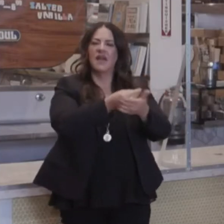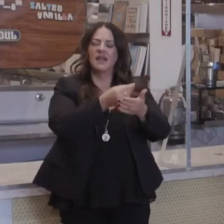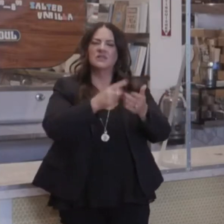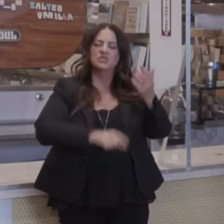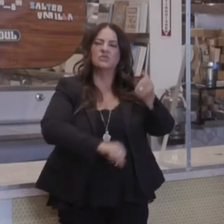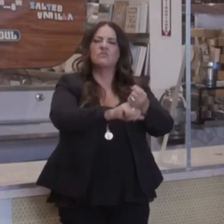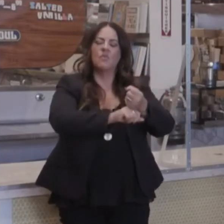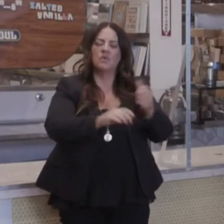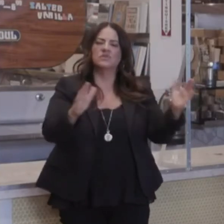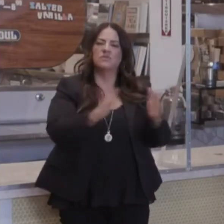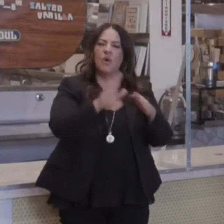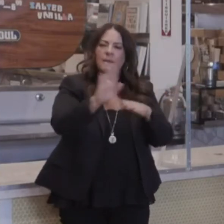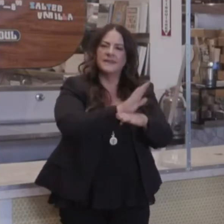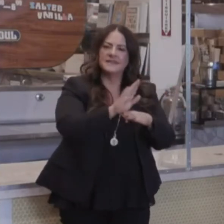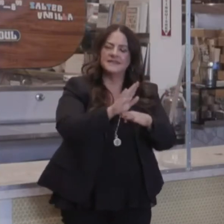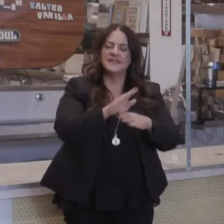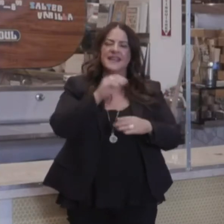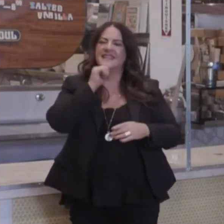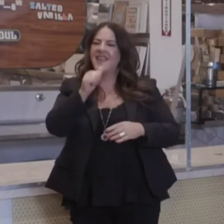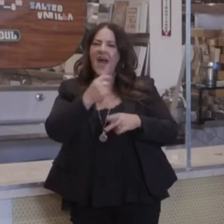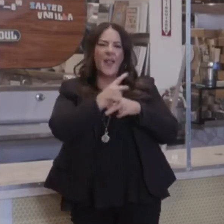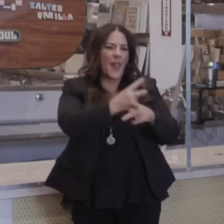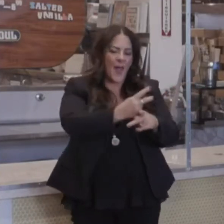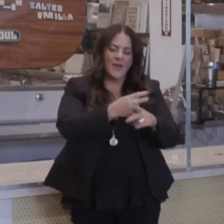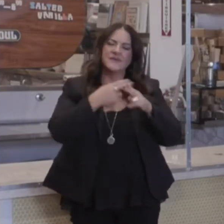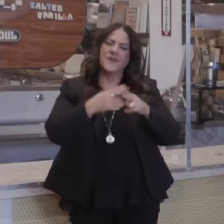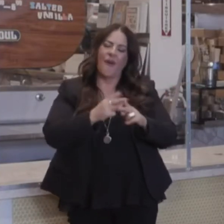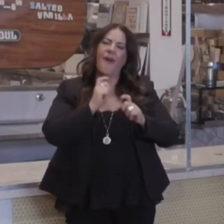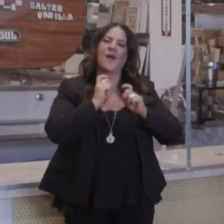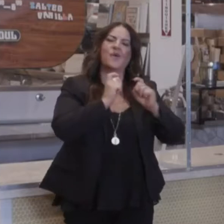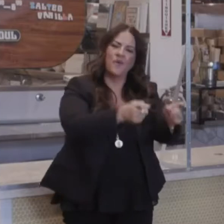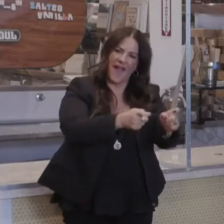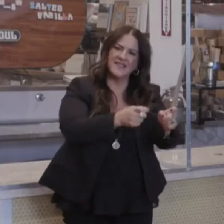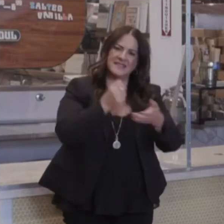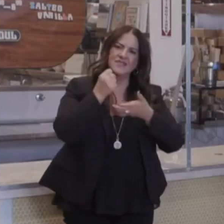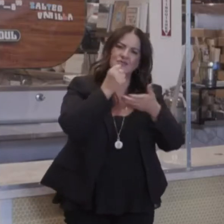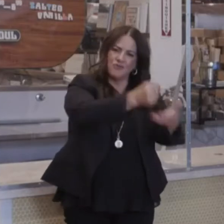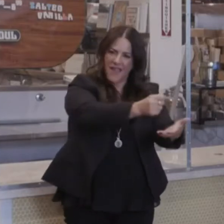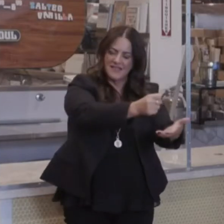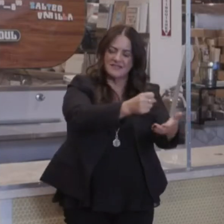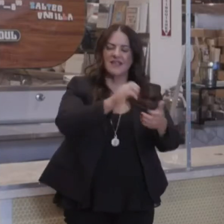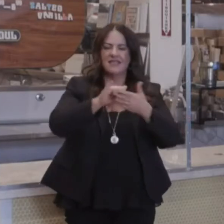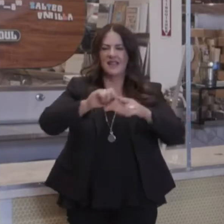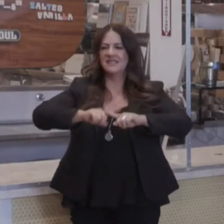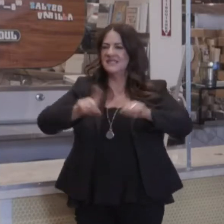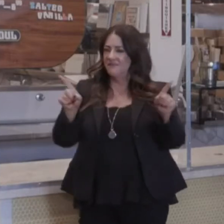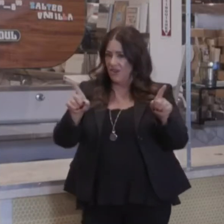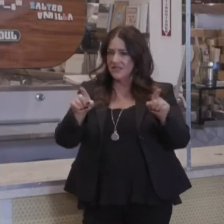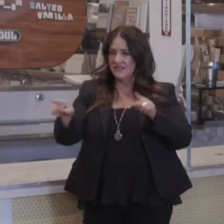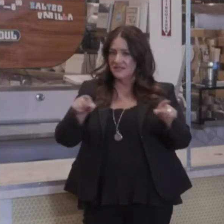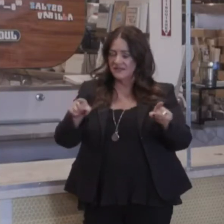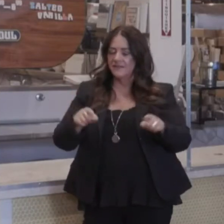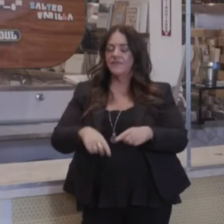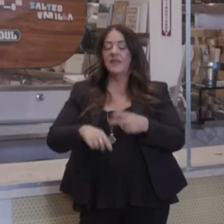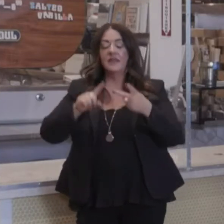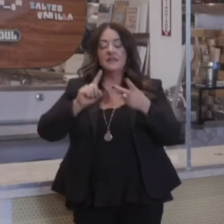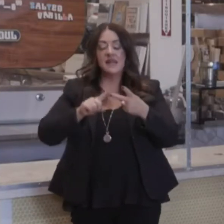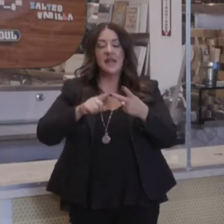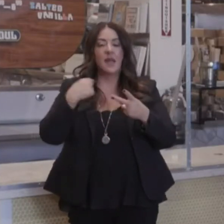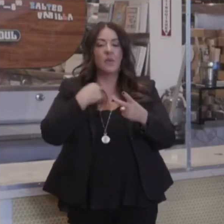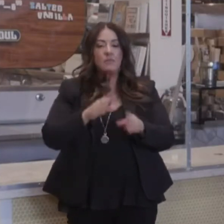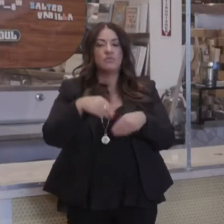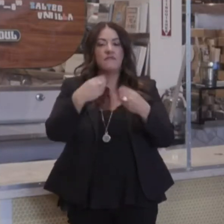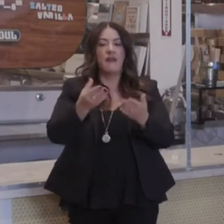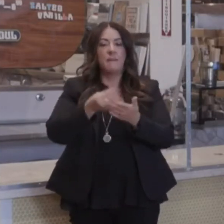remind you, grants, not loans, a profoundly important distinction. So that's number one. Number two, we're providing relief